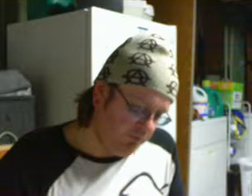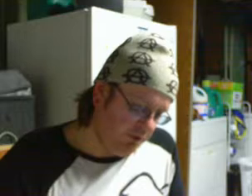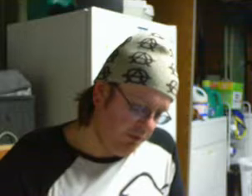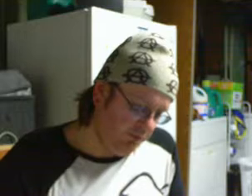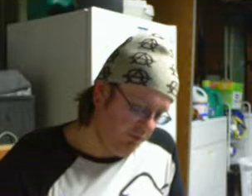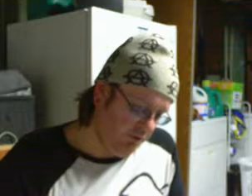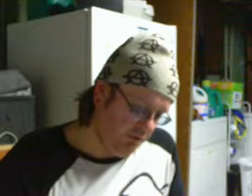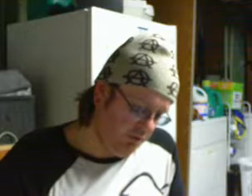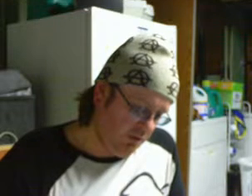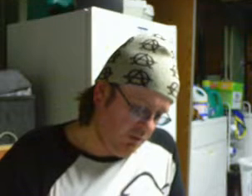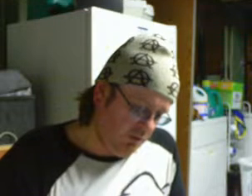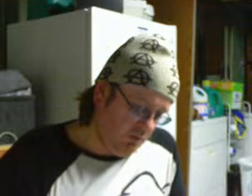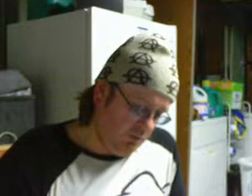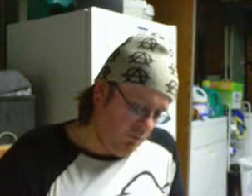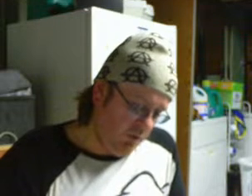Kings